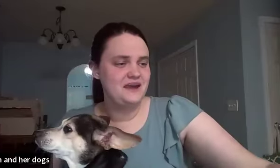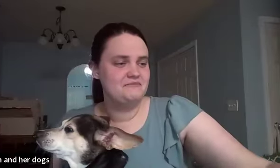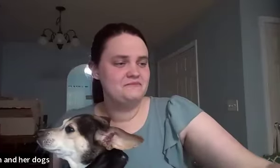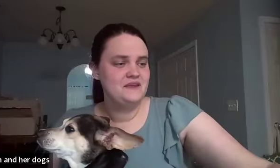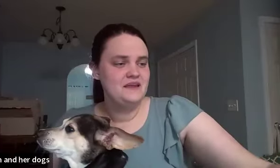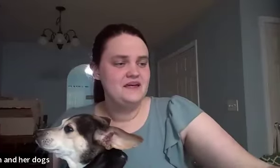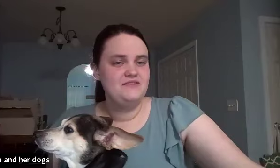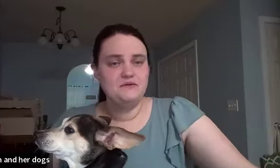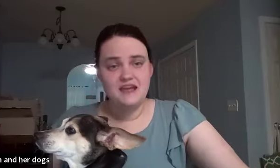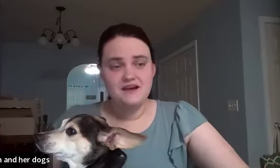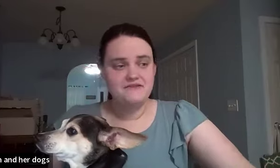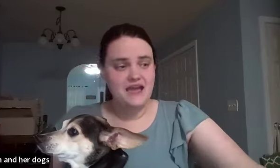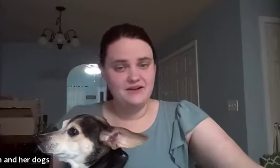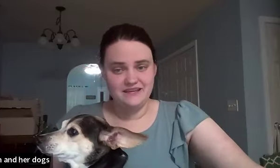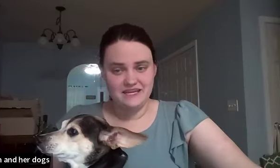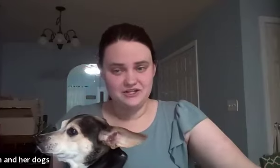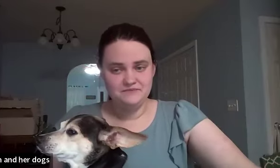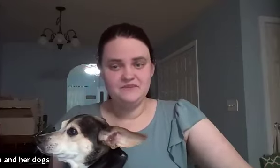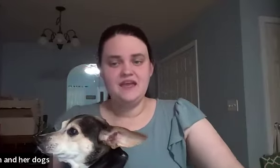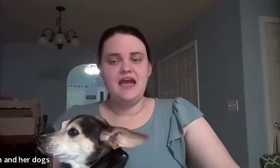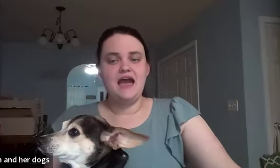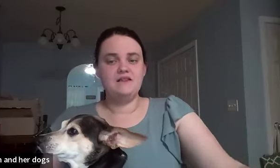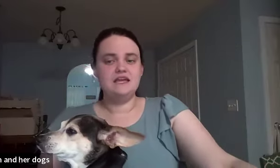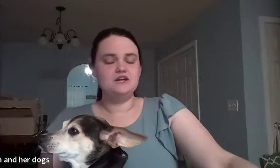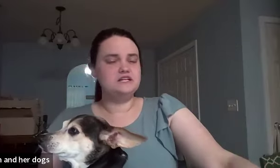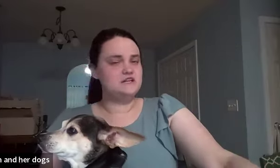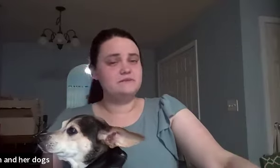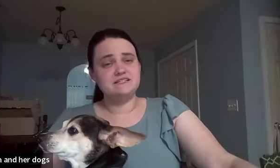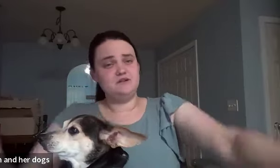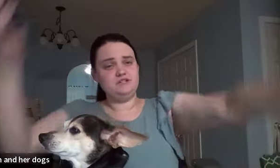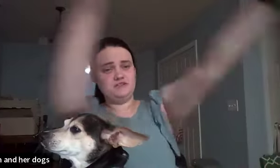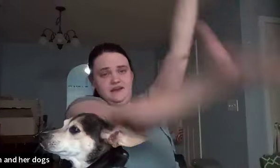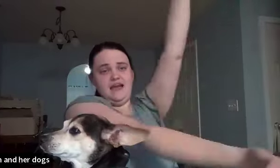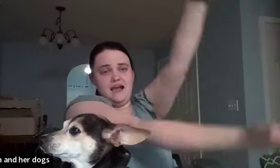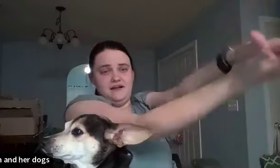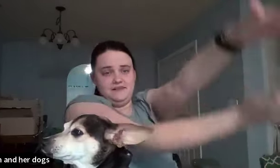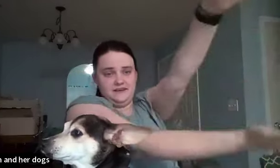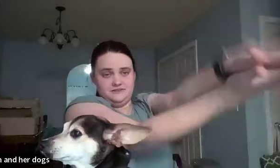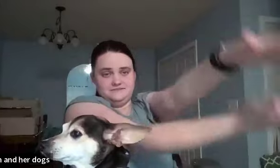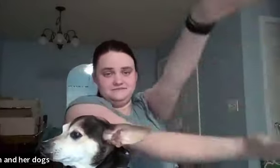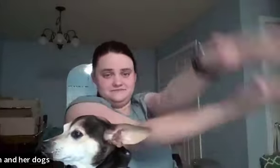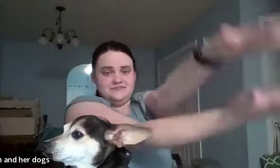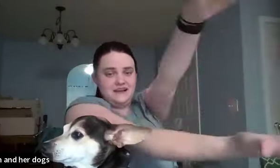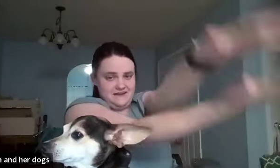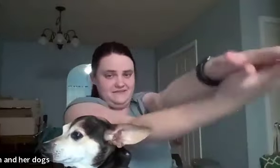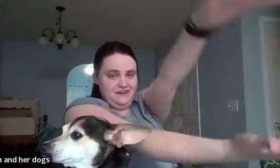Okay. Then we have alligator. Alligator is going to be exactly what you think. Alligator.